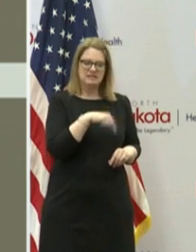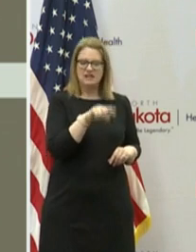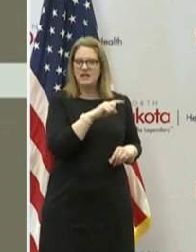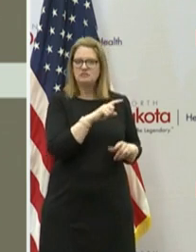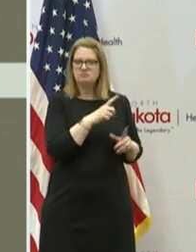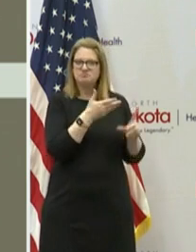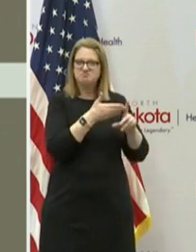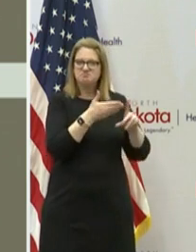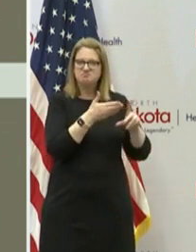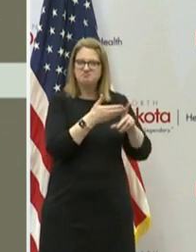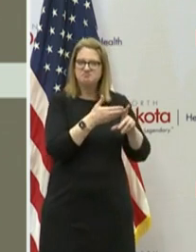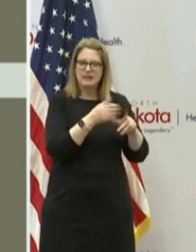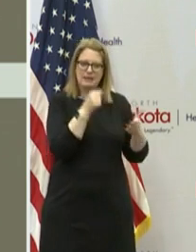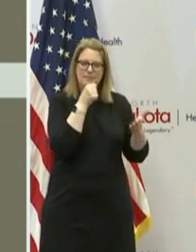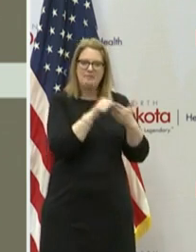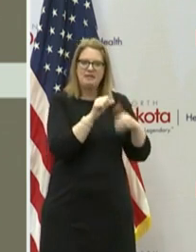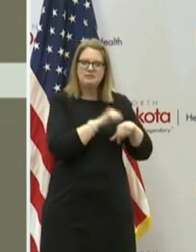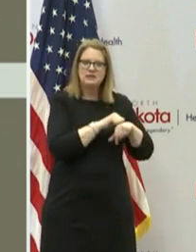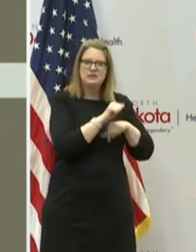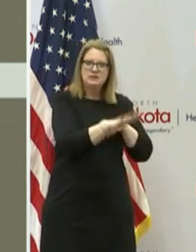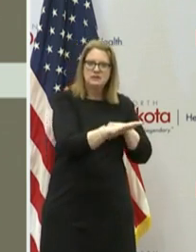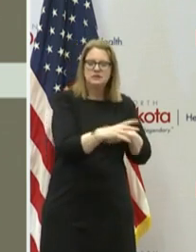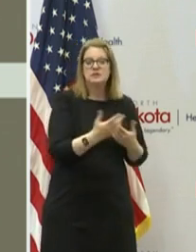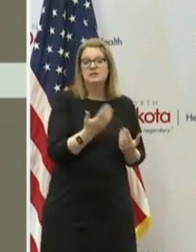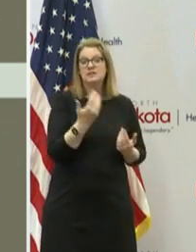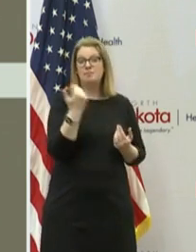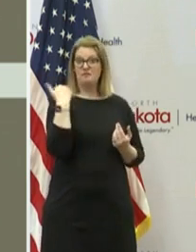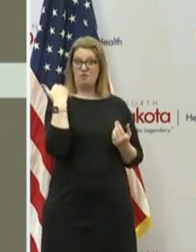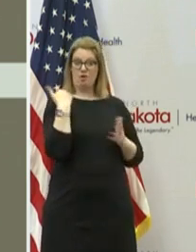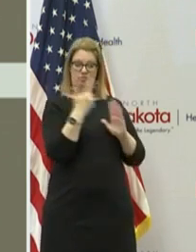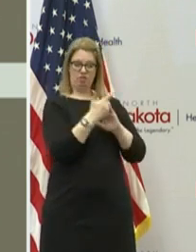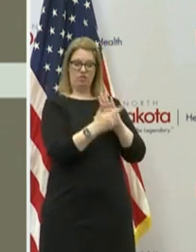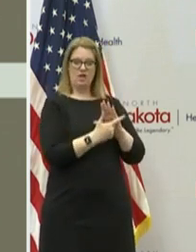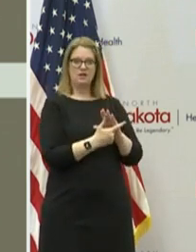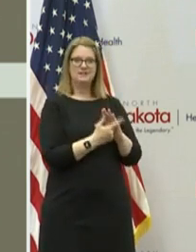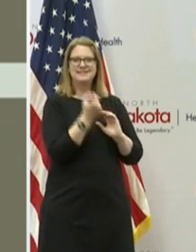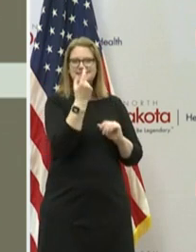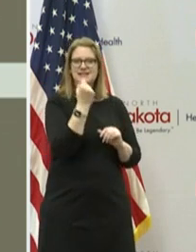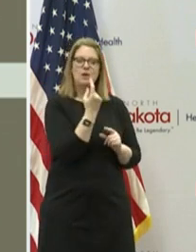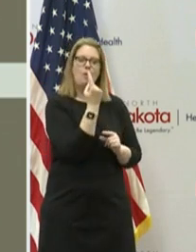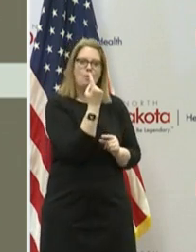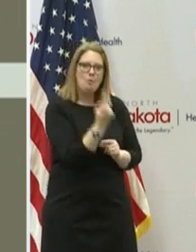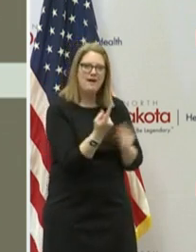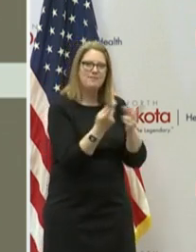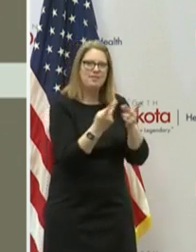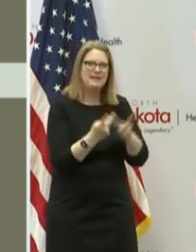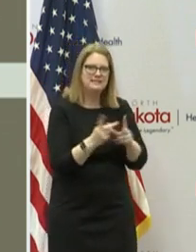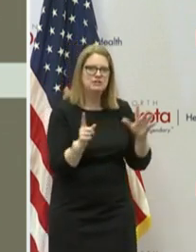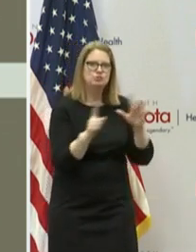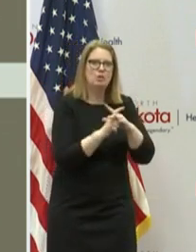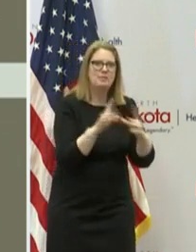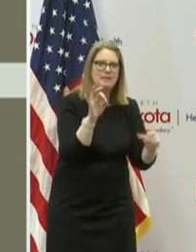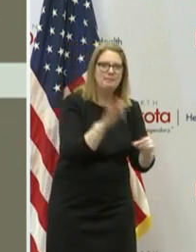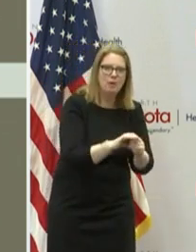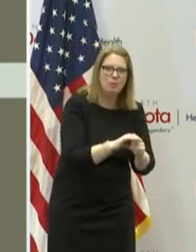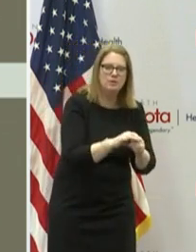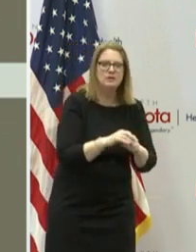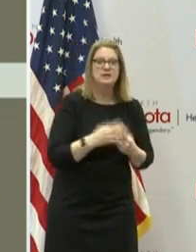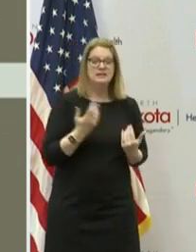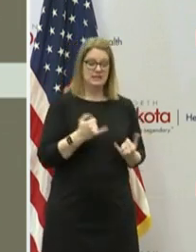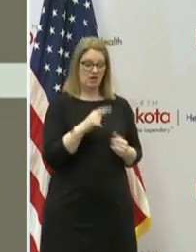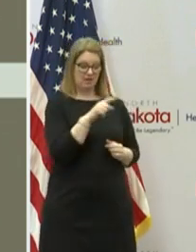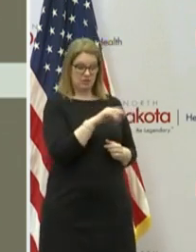elections, and in the prior law was that you had to have at least one polling location. The data would show that in those